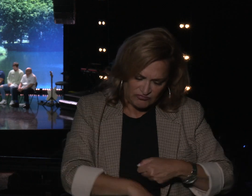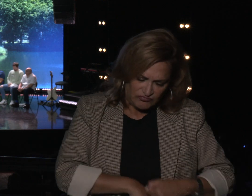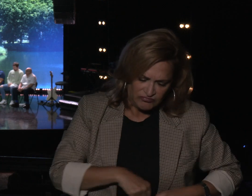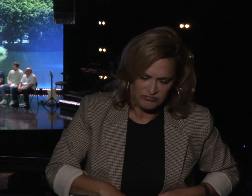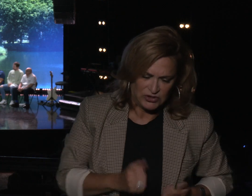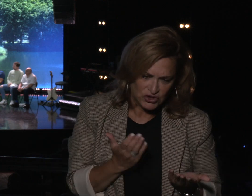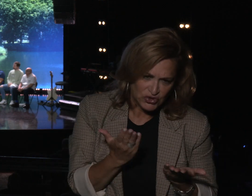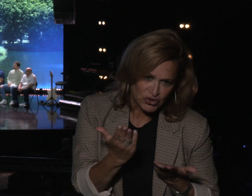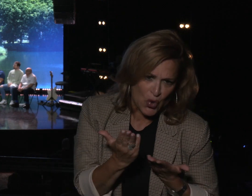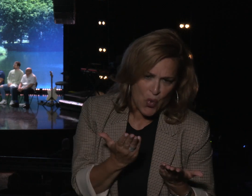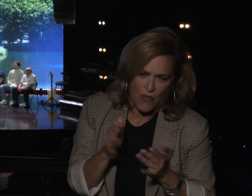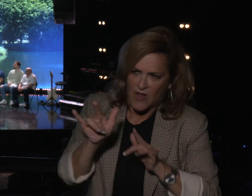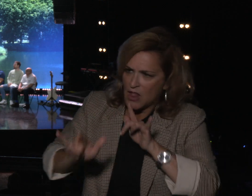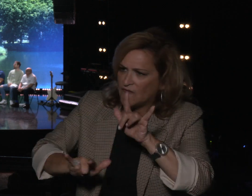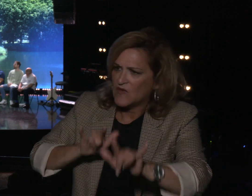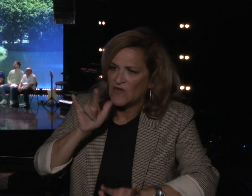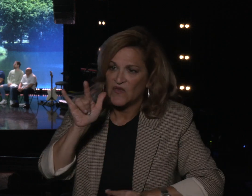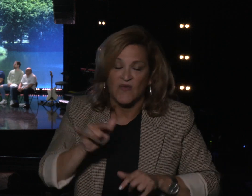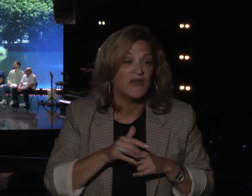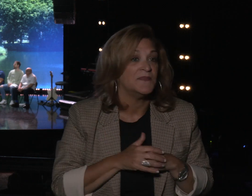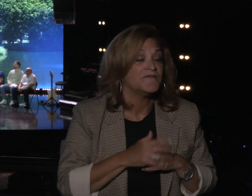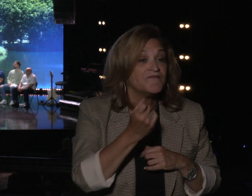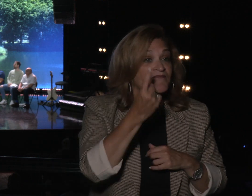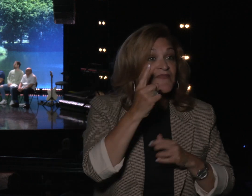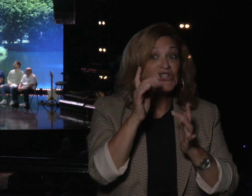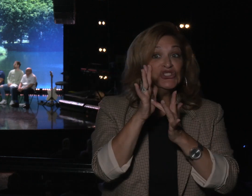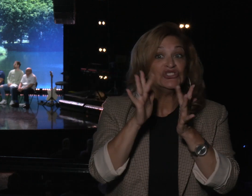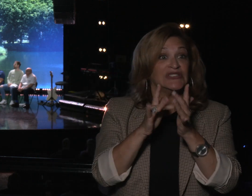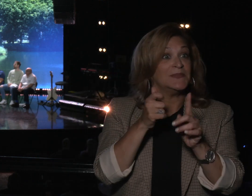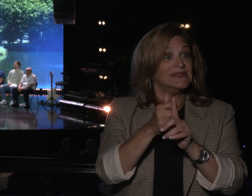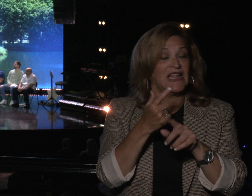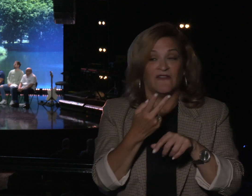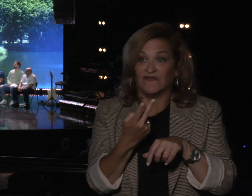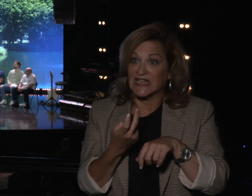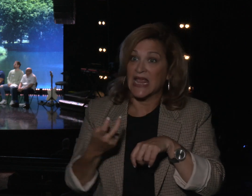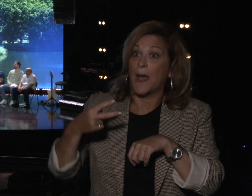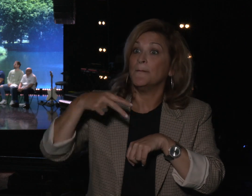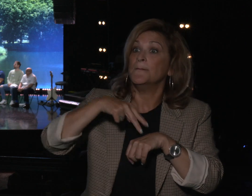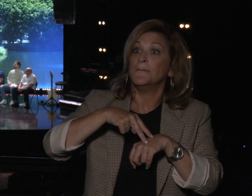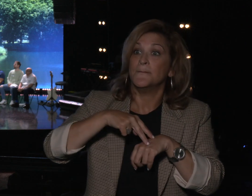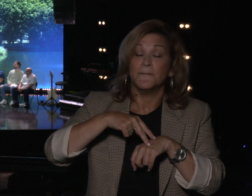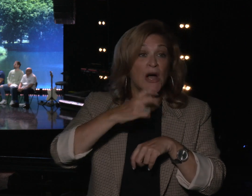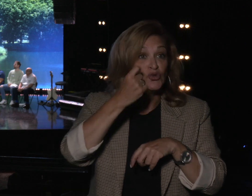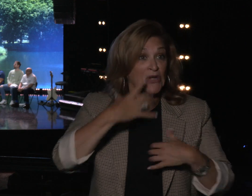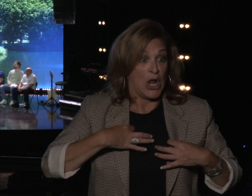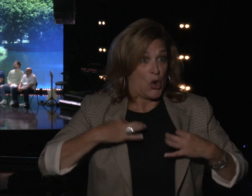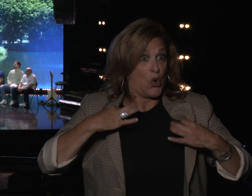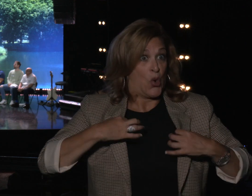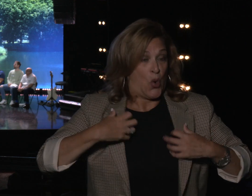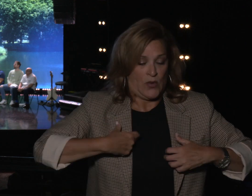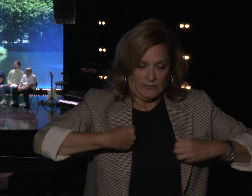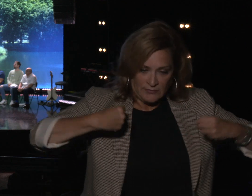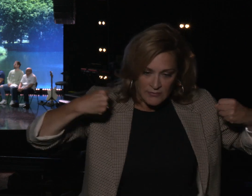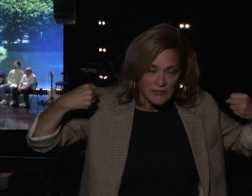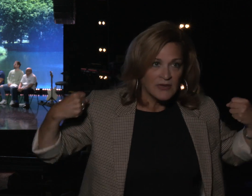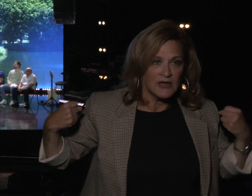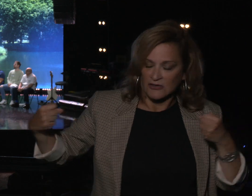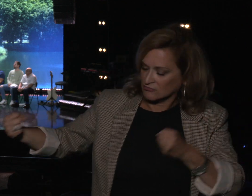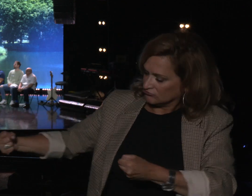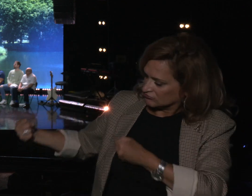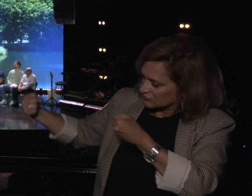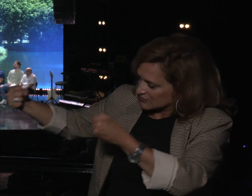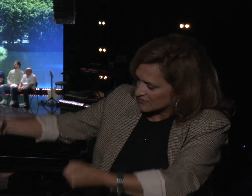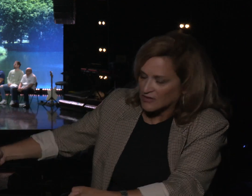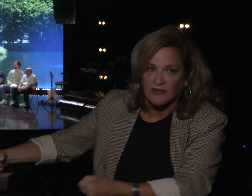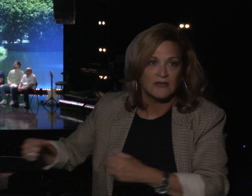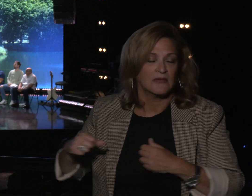Jesus gets up and Jesus takes off his outer cloak He laid aside his outer garment